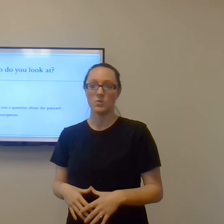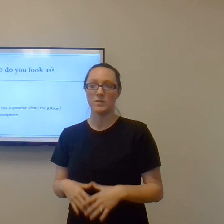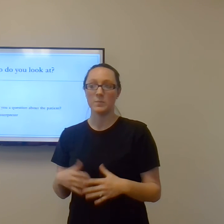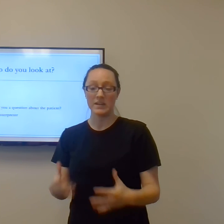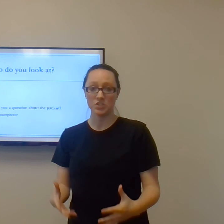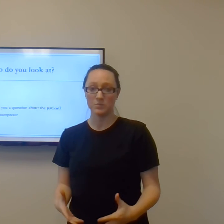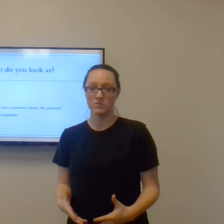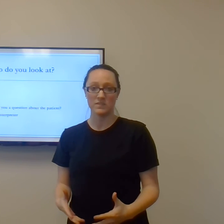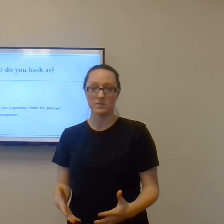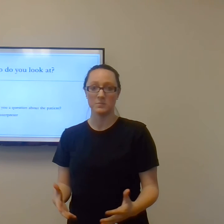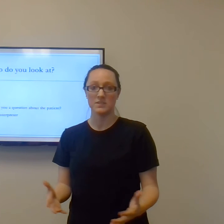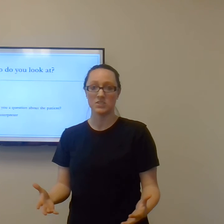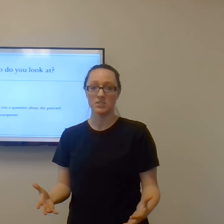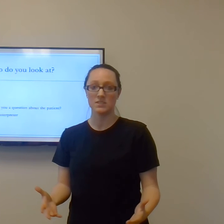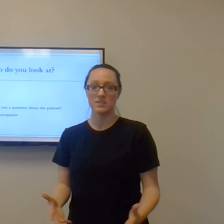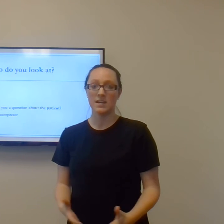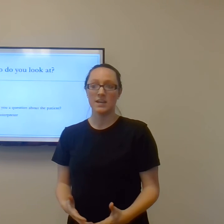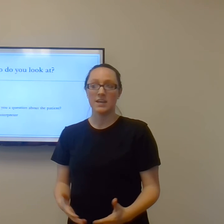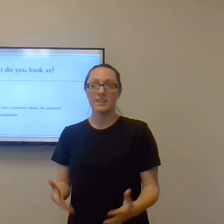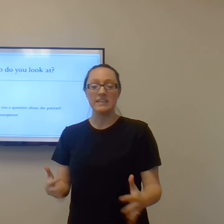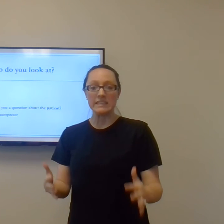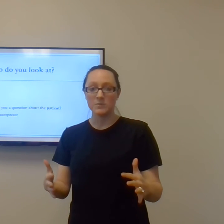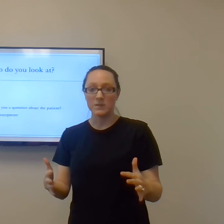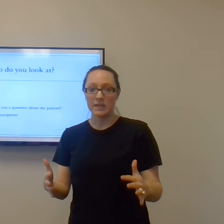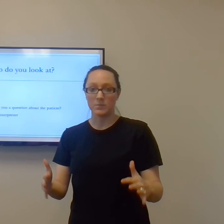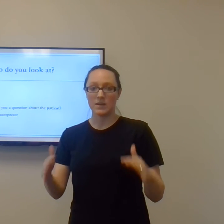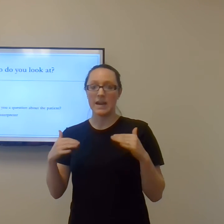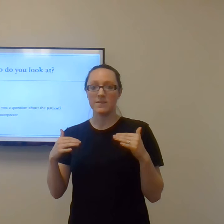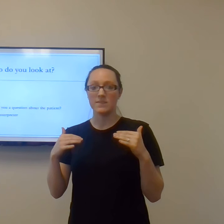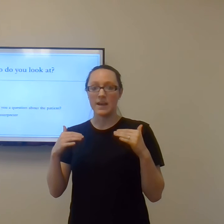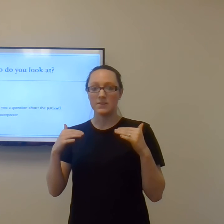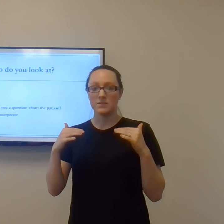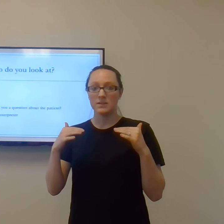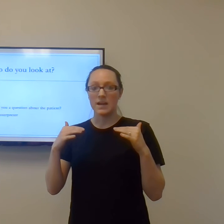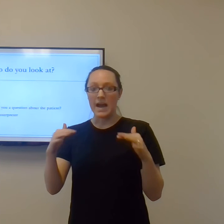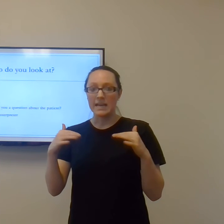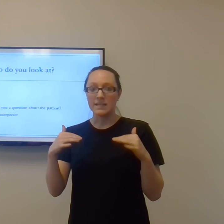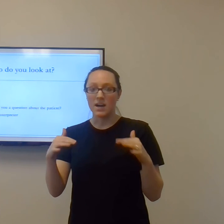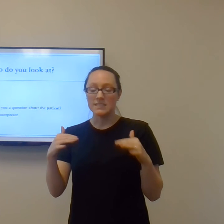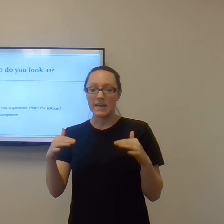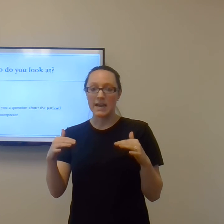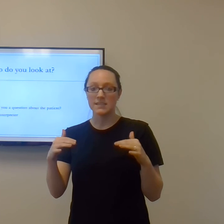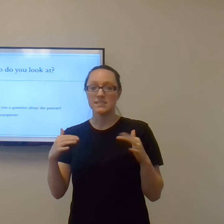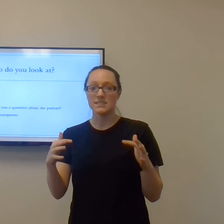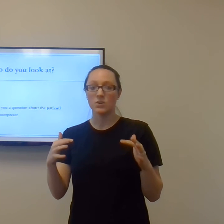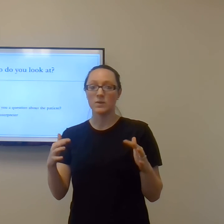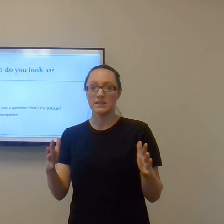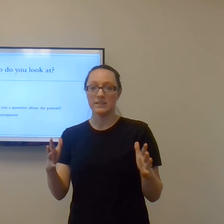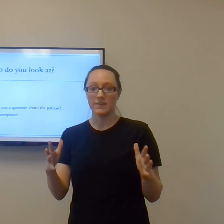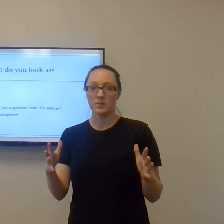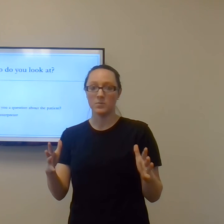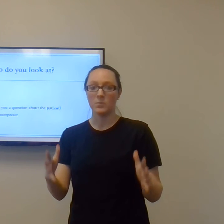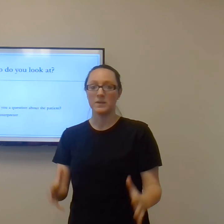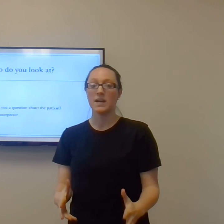when the patient moves different positions, they need to be able to have that eye contact still readily available,